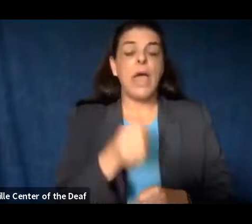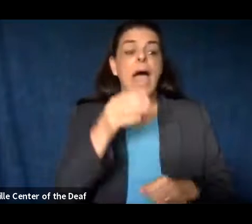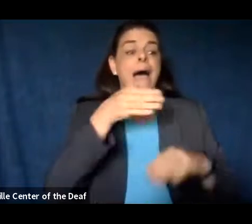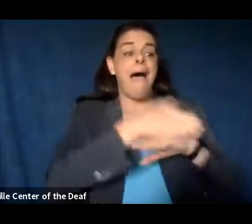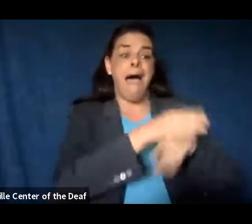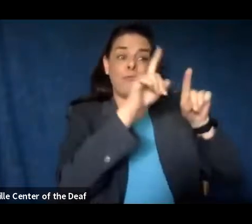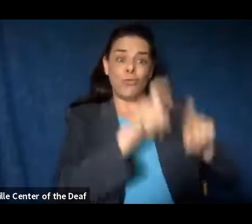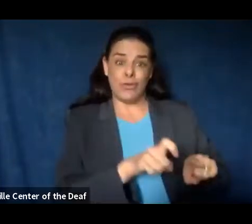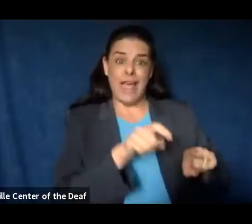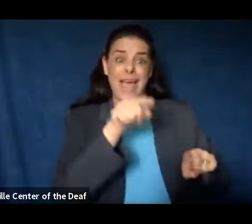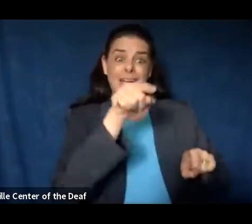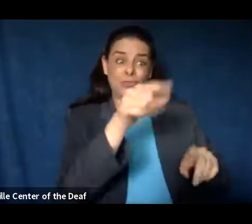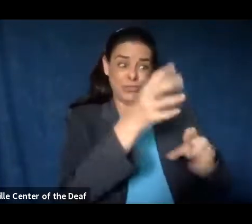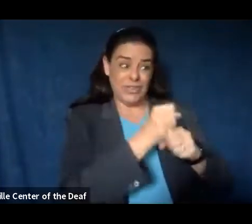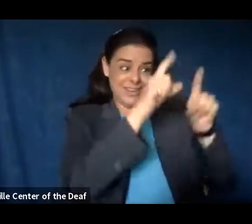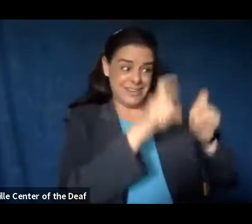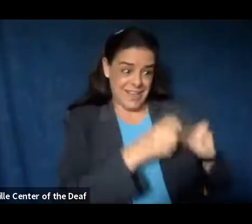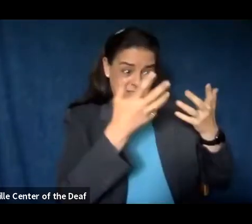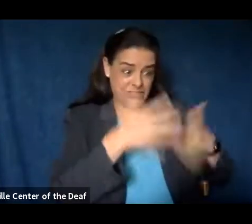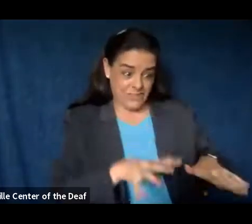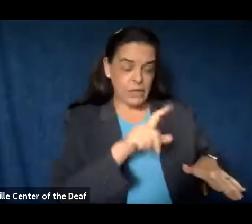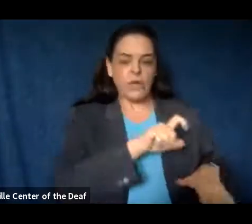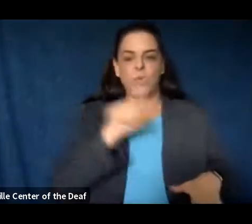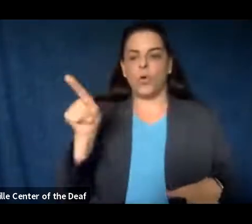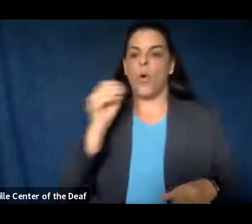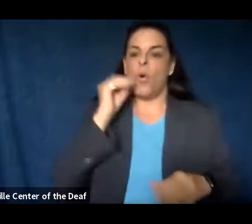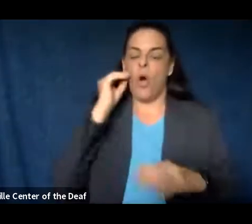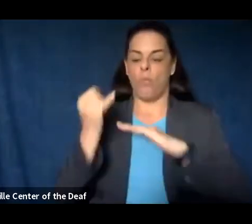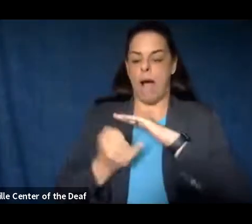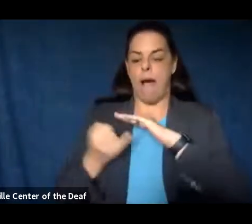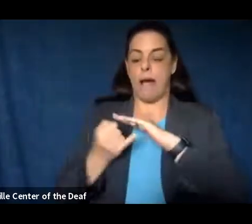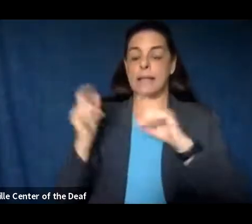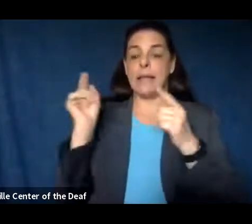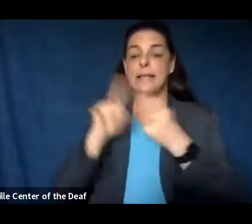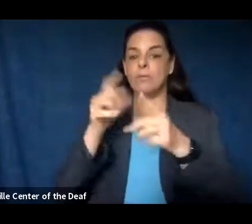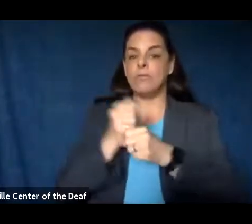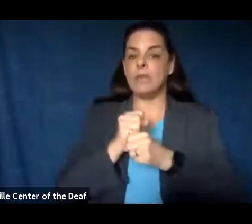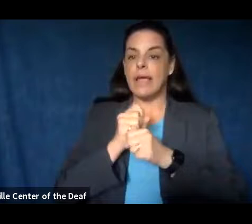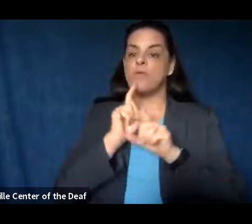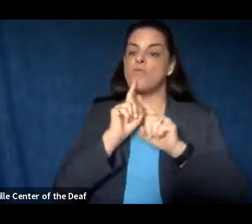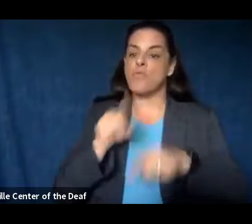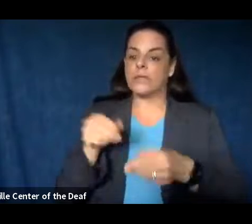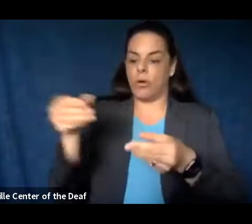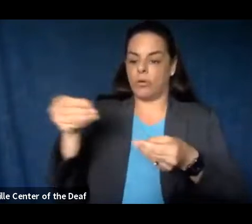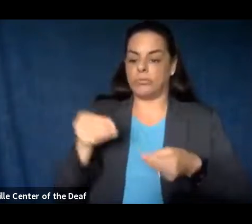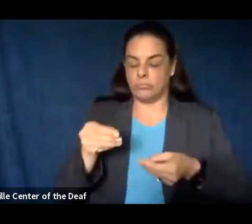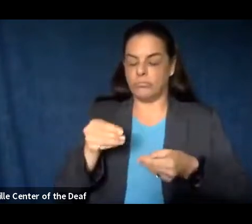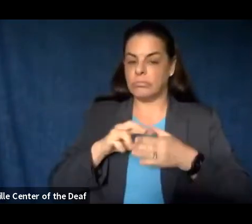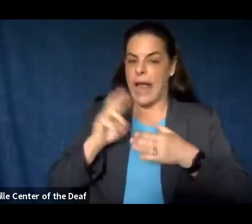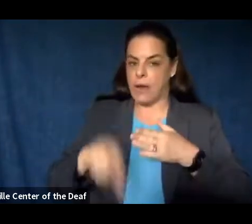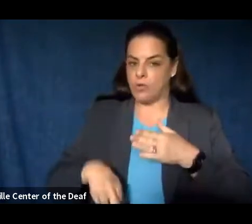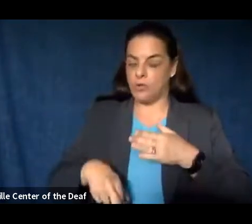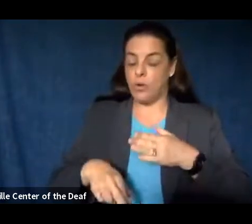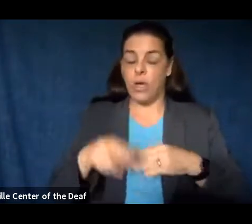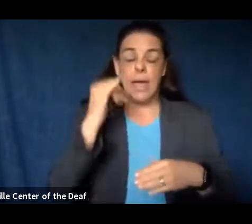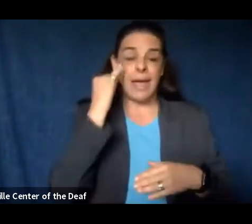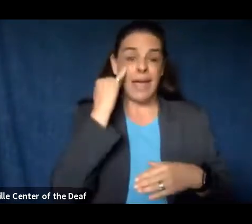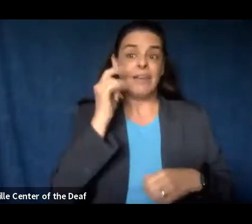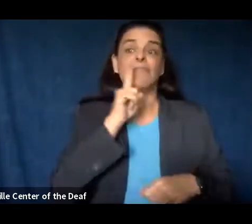the results come back. And that can be longer if you're positive or if you're a contact, and our staff will inform you of that if